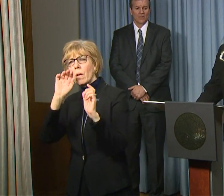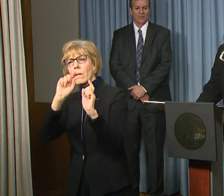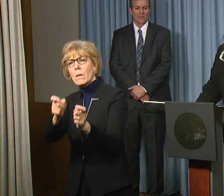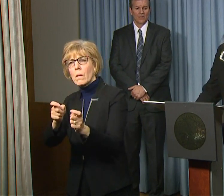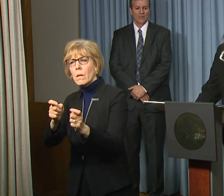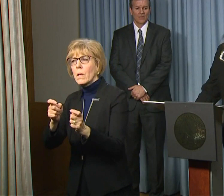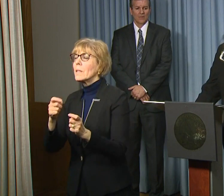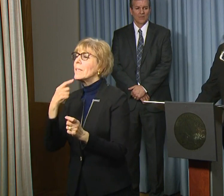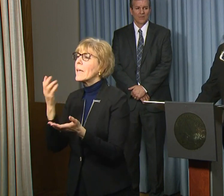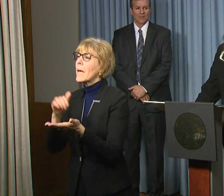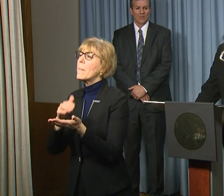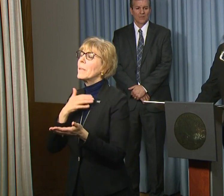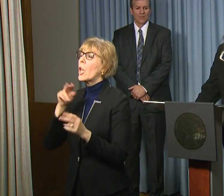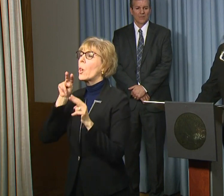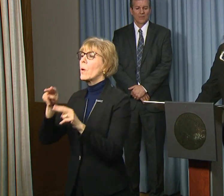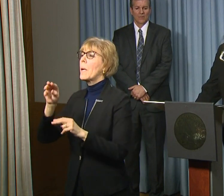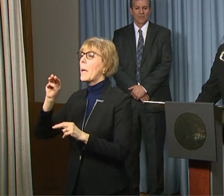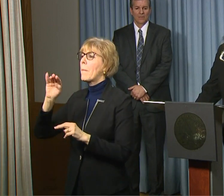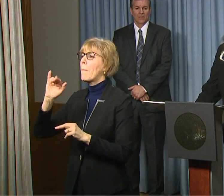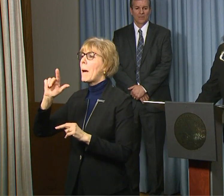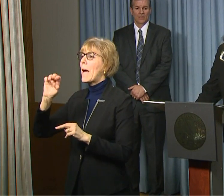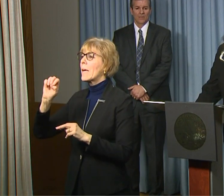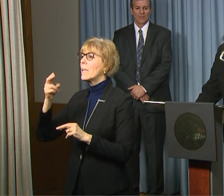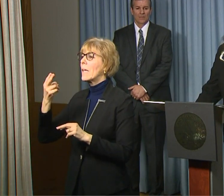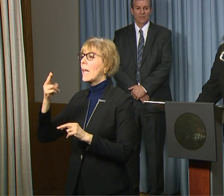want you to go to